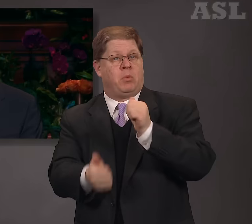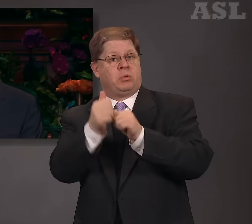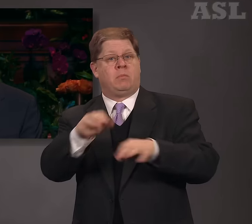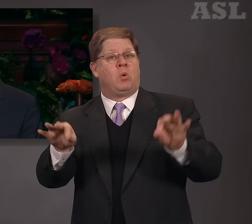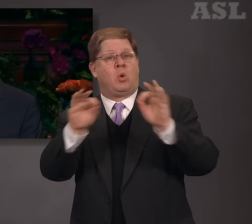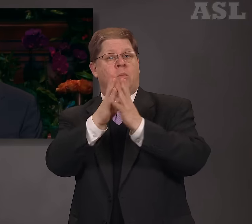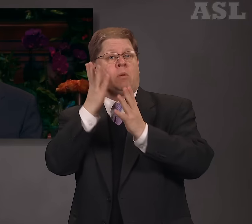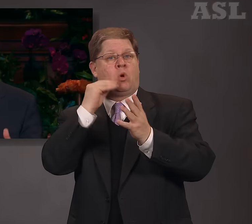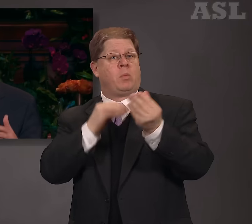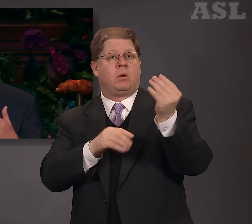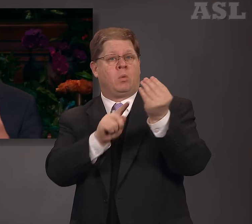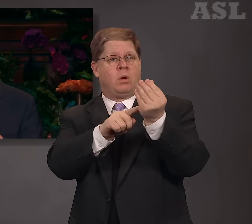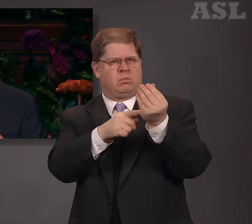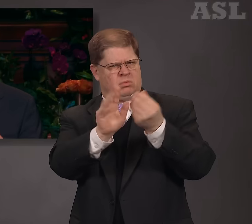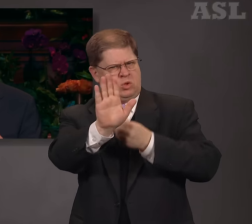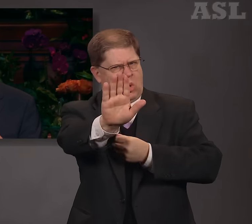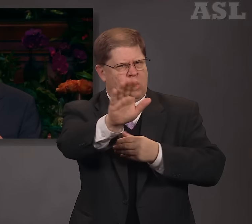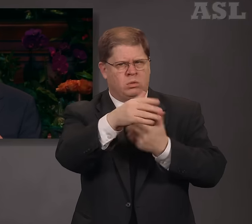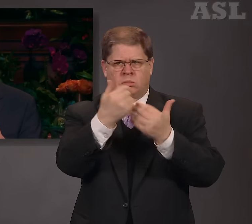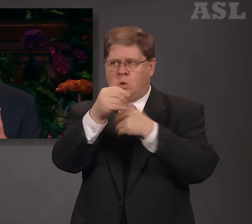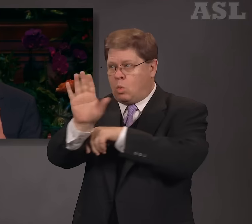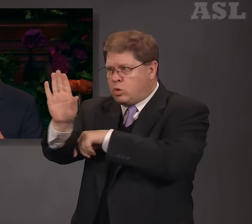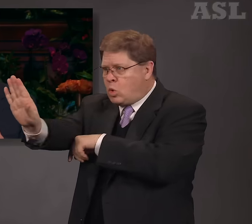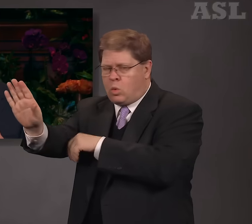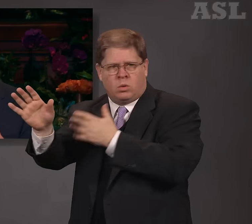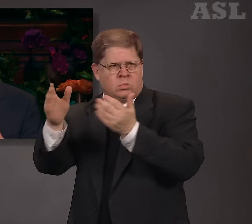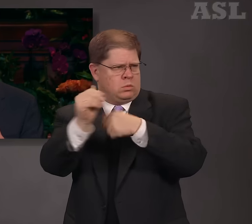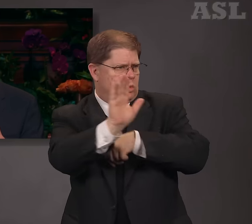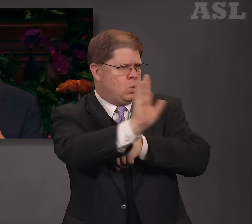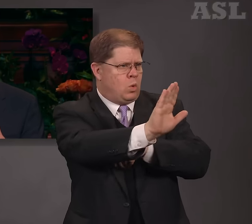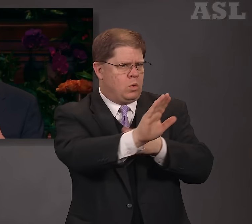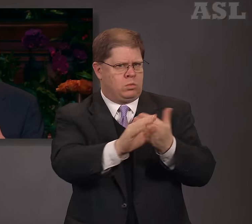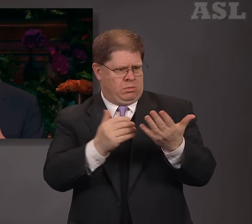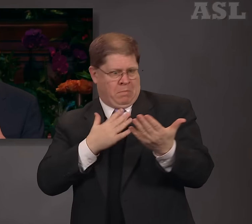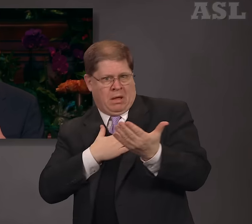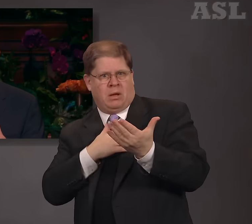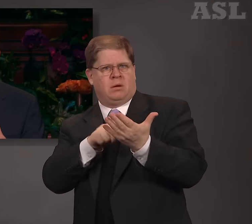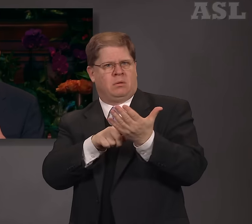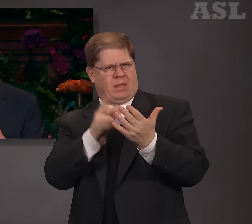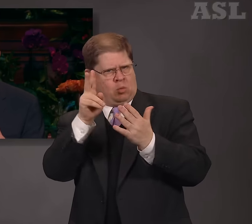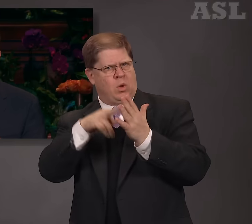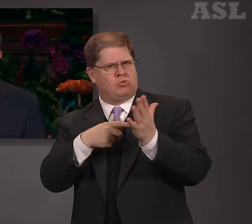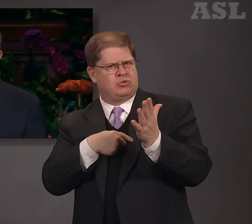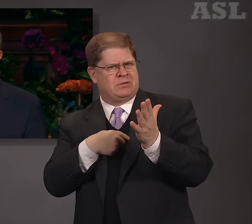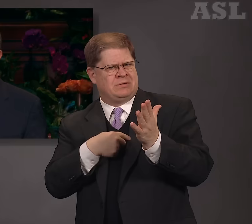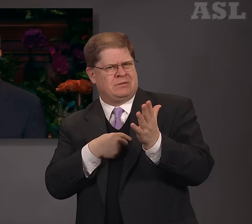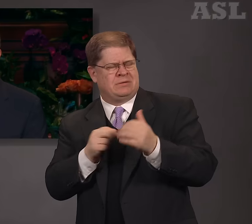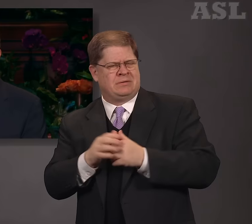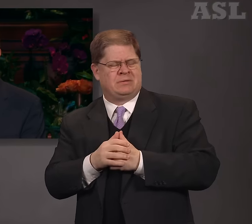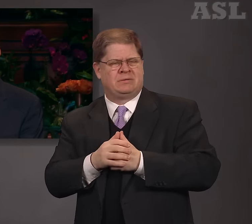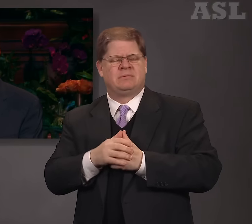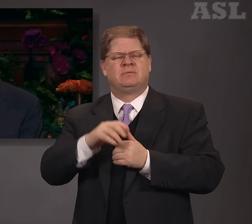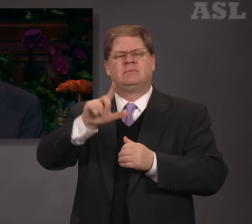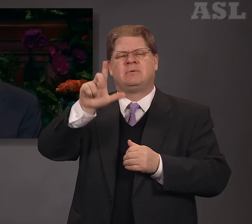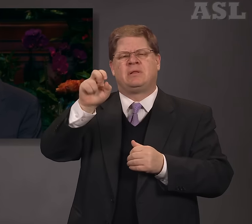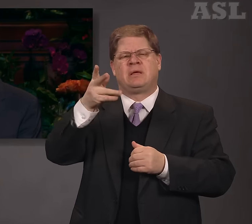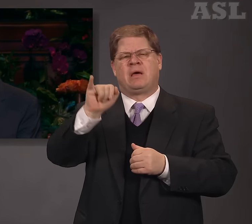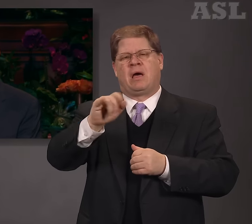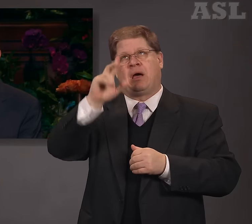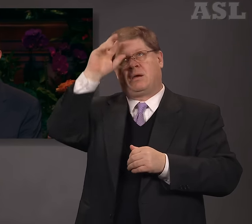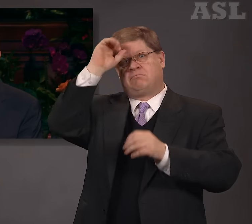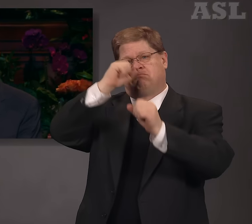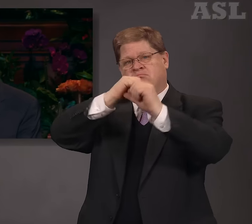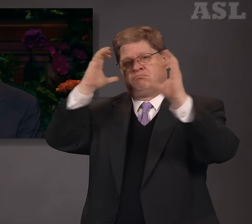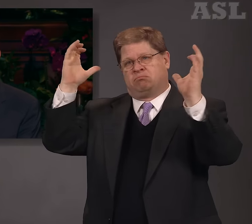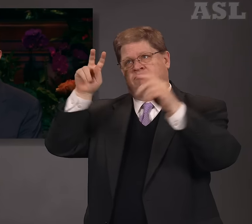of the Book of Mormon is our personal copy. It's the copy that we read. In Lehi's vision of the Tree of